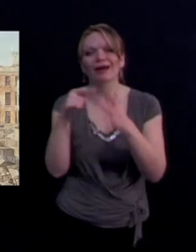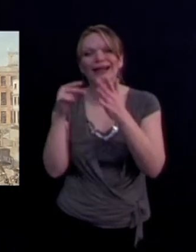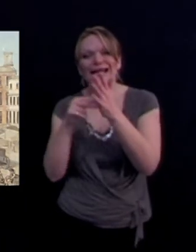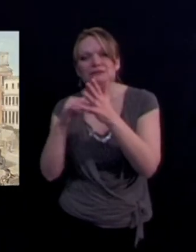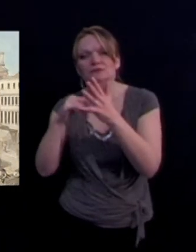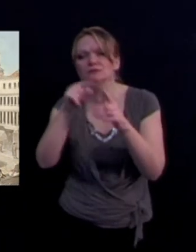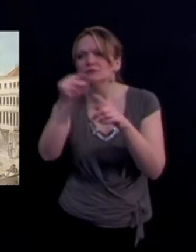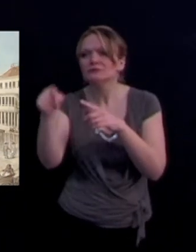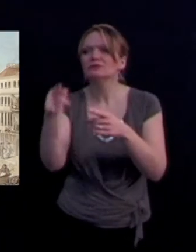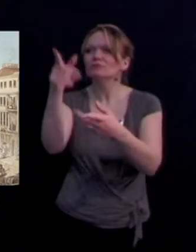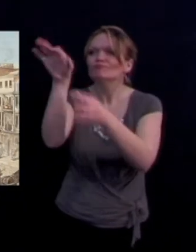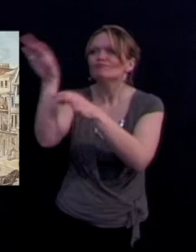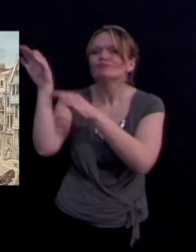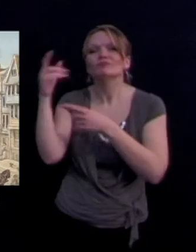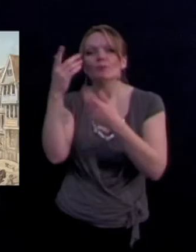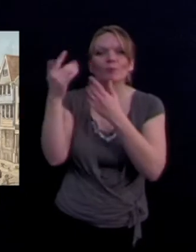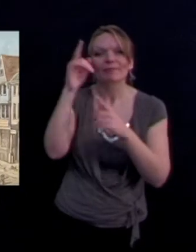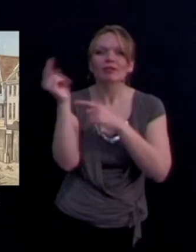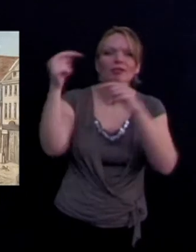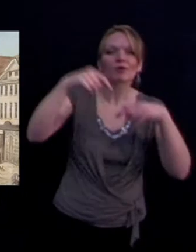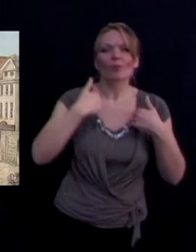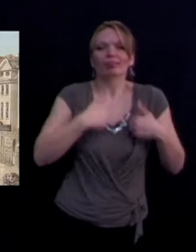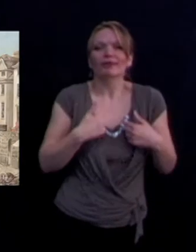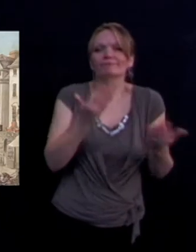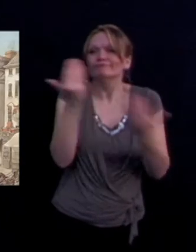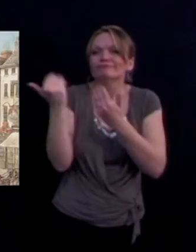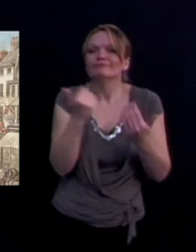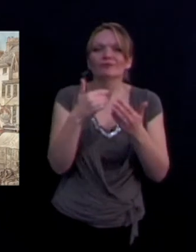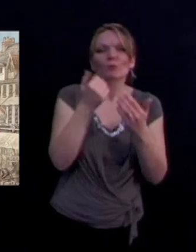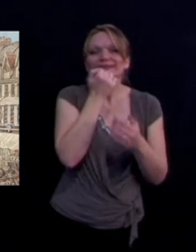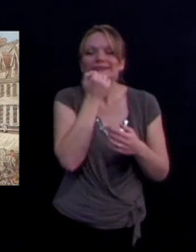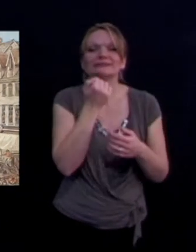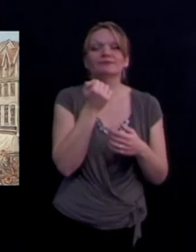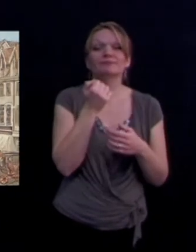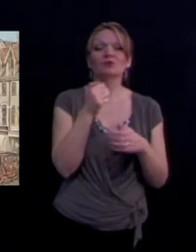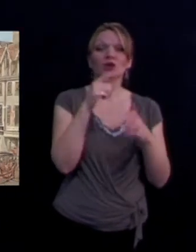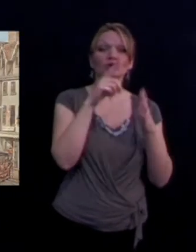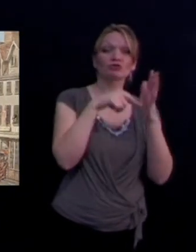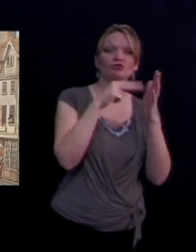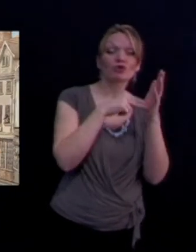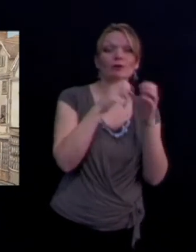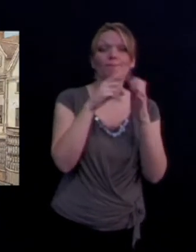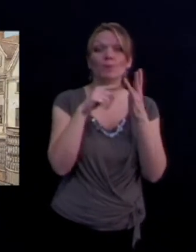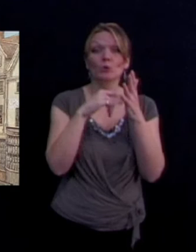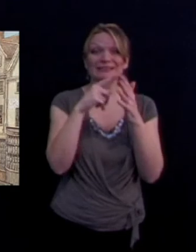clientele. John Bosley was one of several dancing masters competing for their patronage.